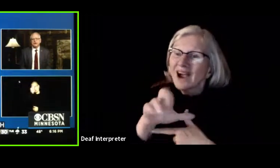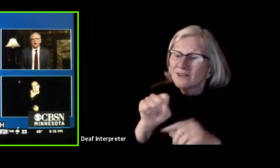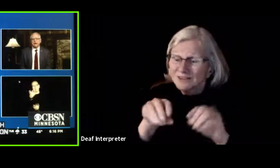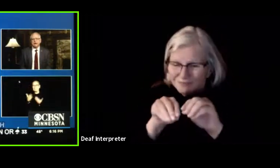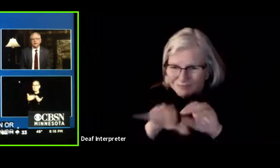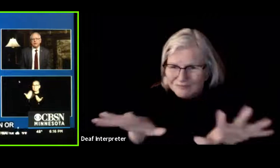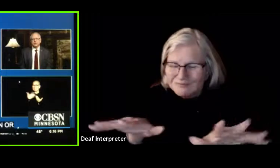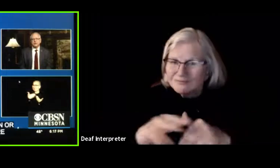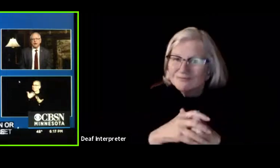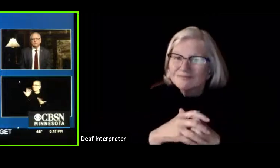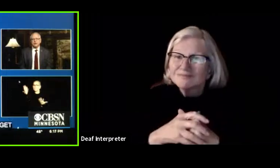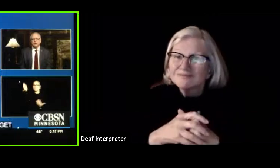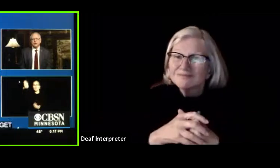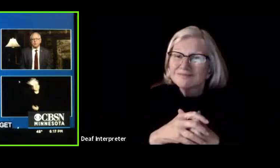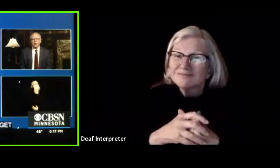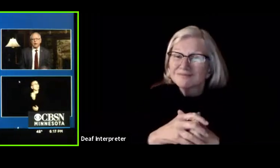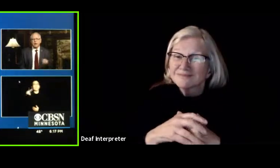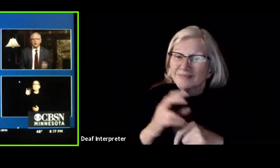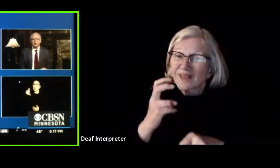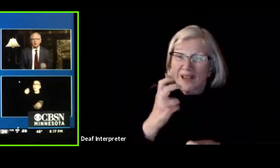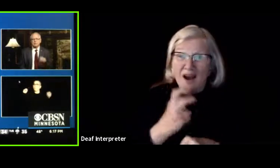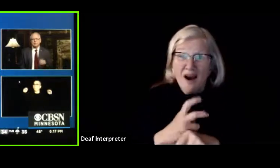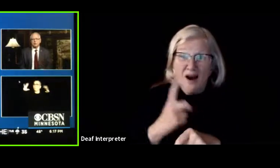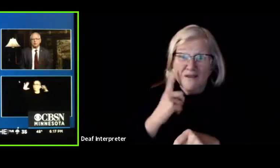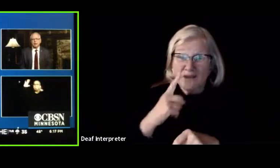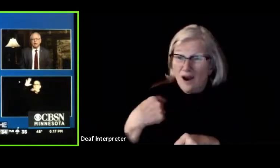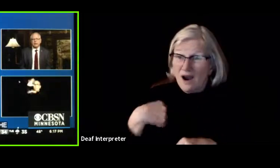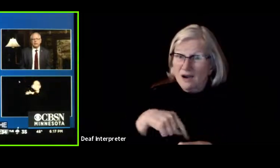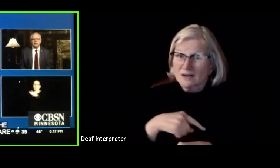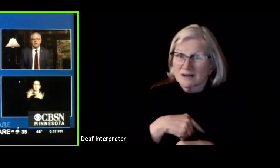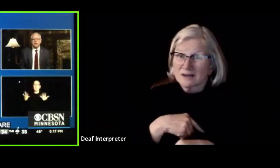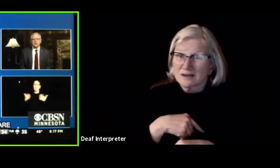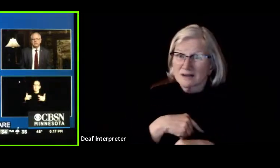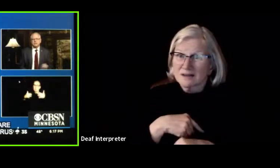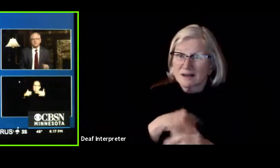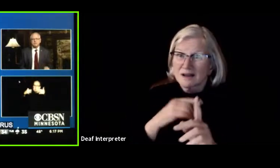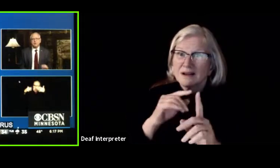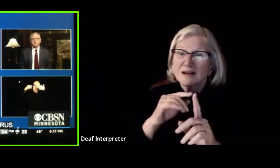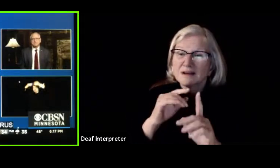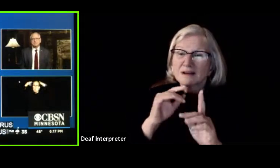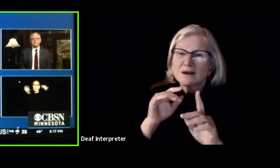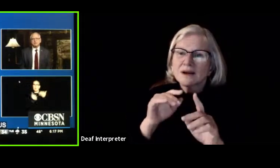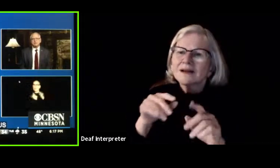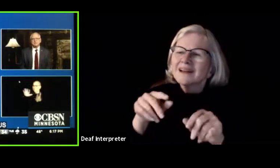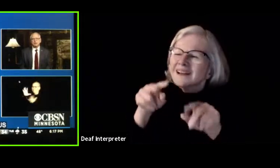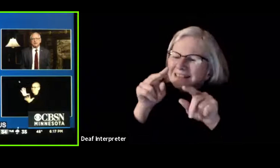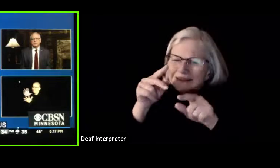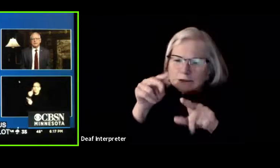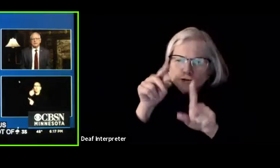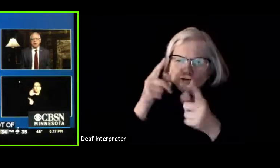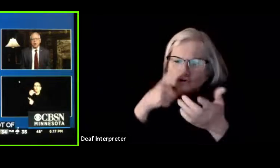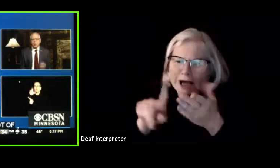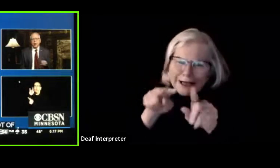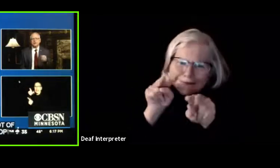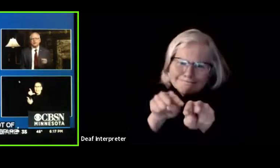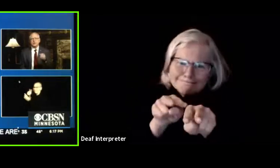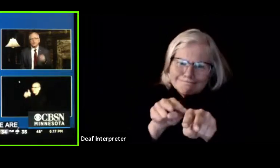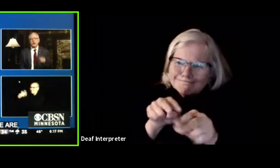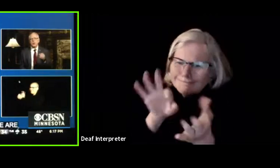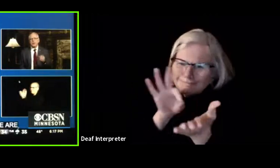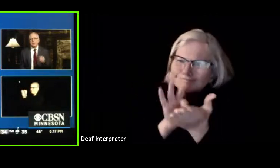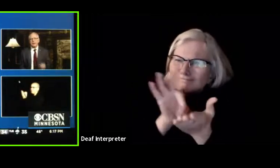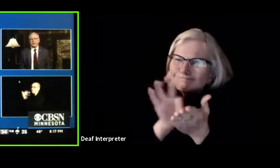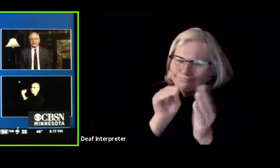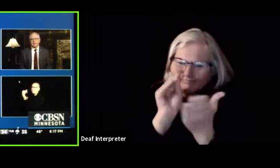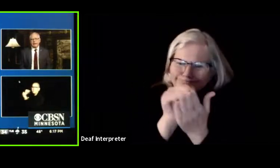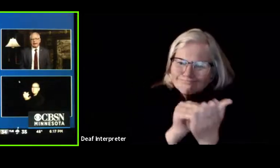even contact trace a lot of places where and who people are talking to. So the focus needs to be for us is, where do we know